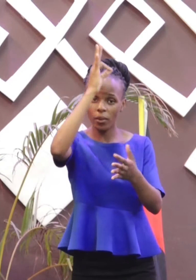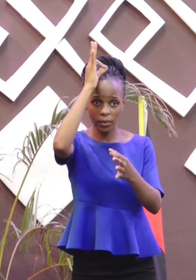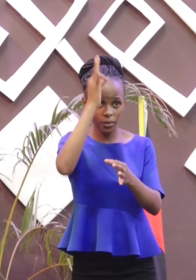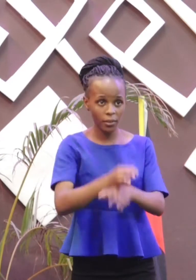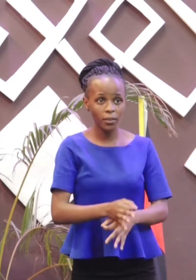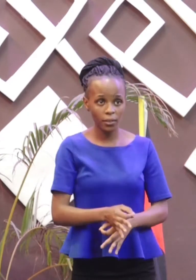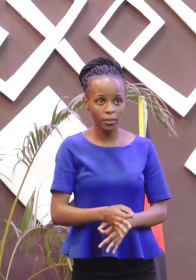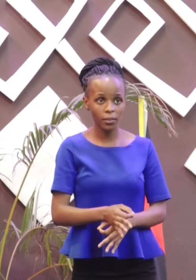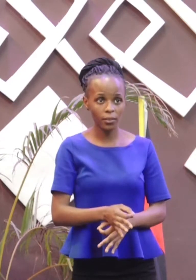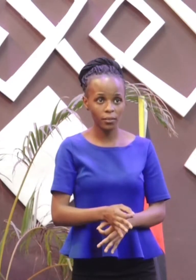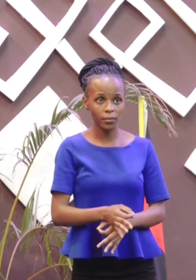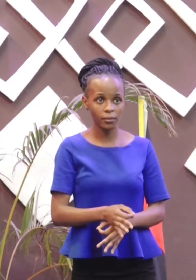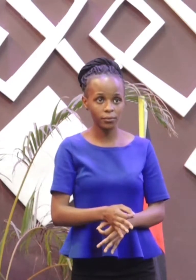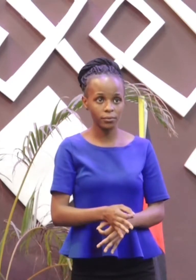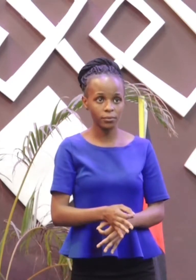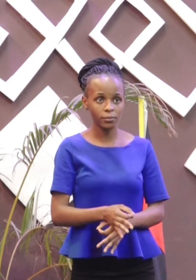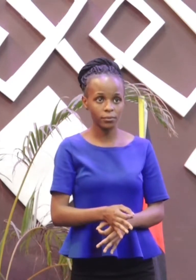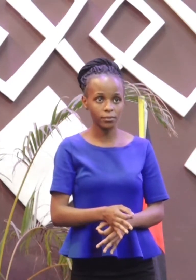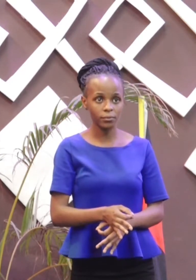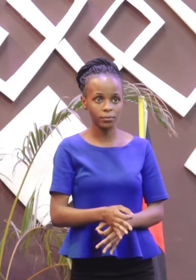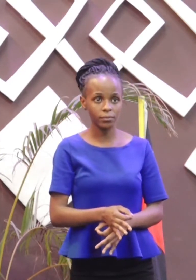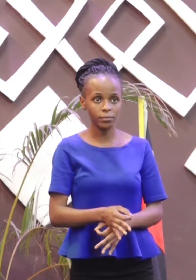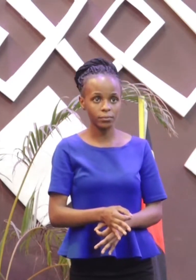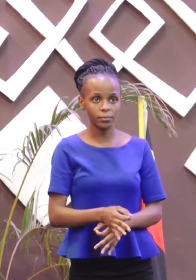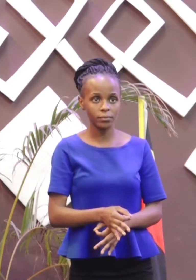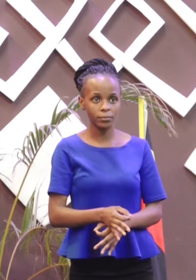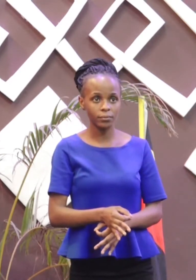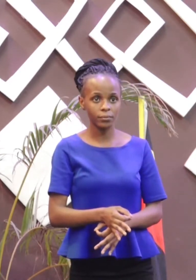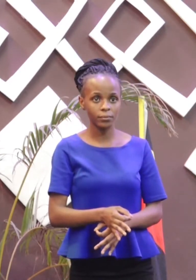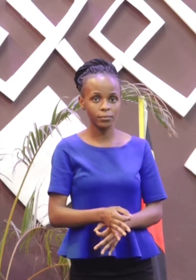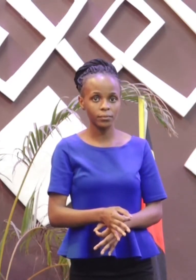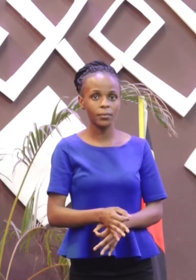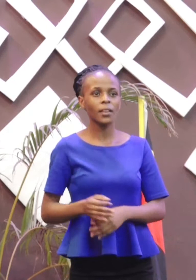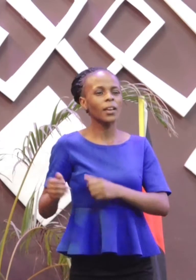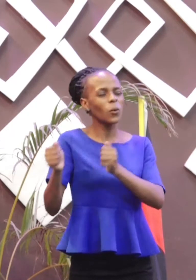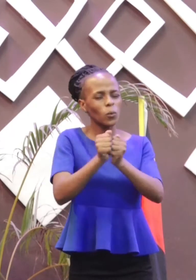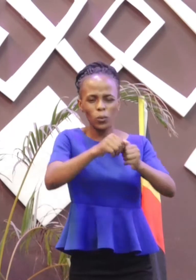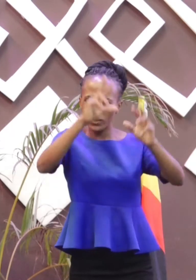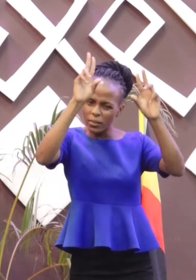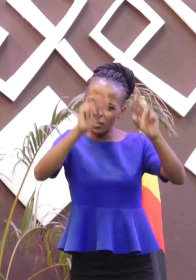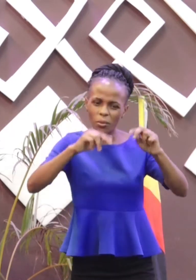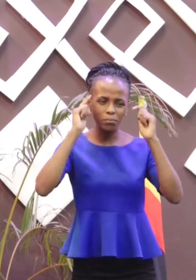Amazima oba okukiriza okutufu okutali mu bukusa